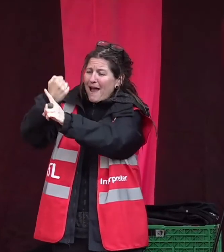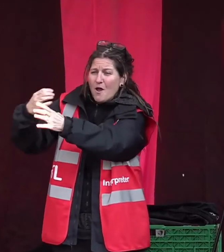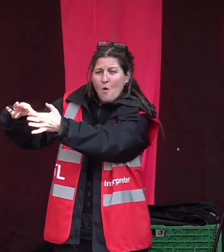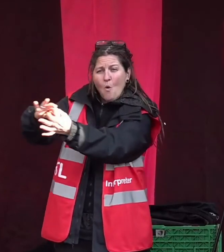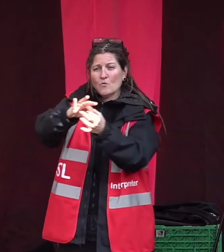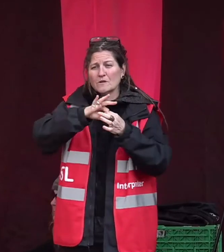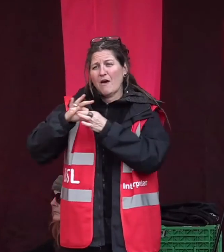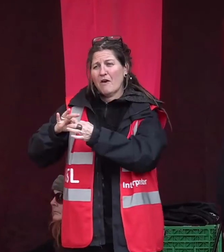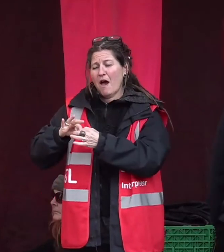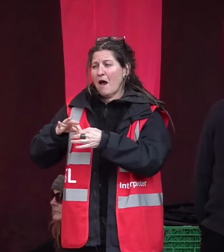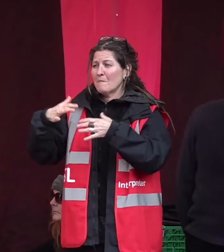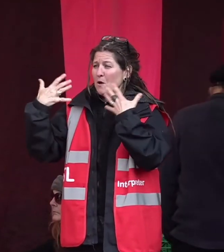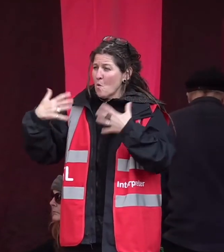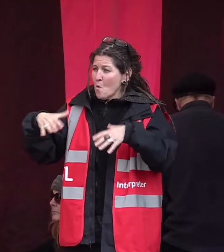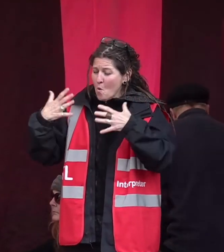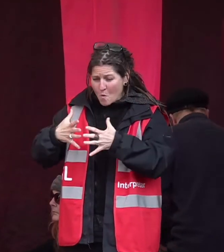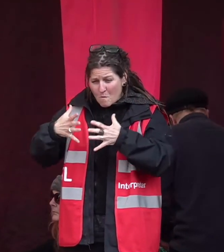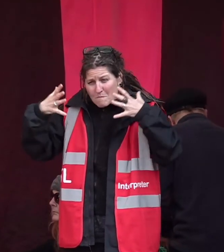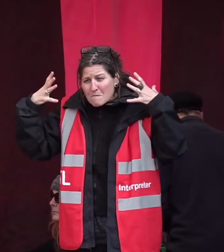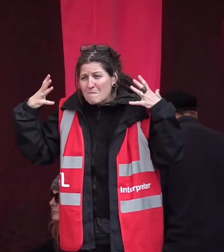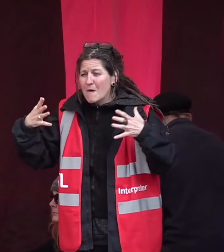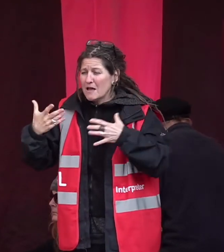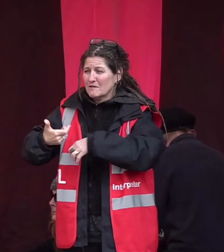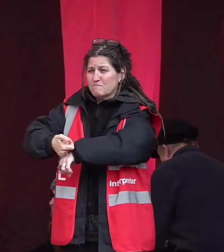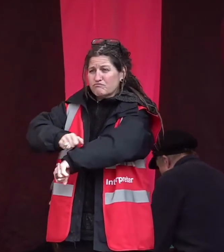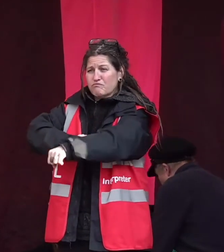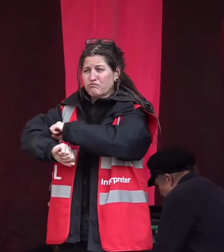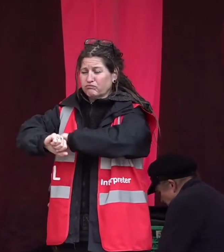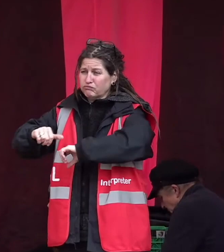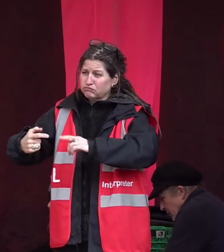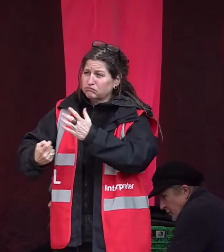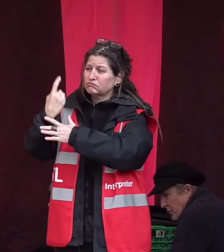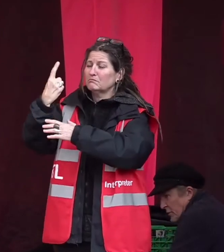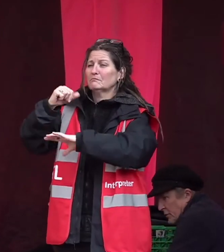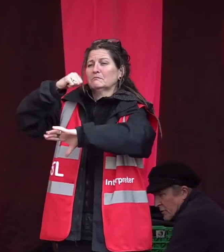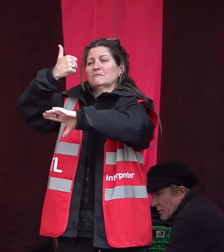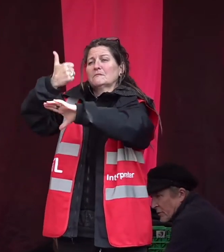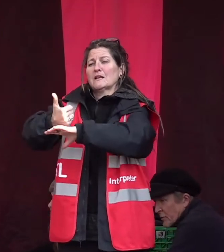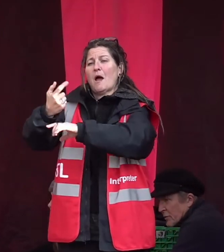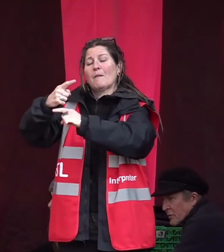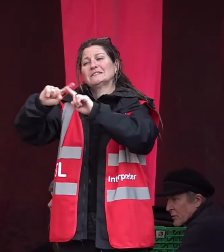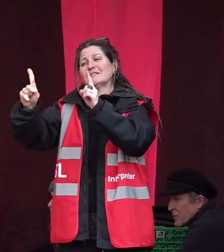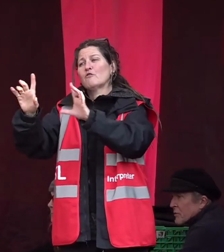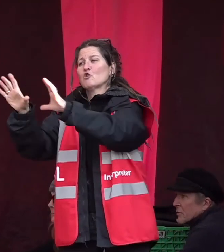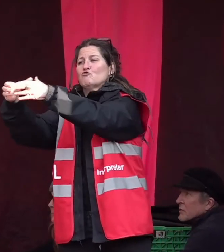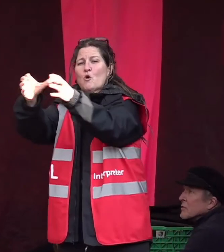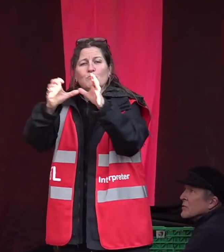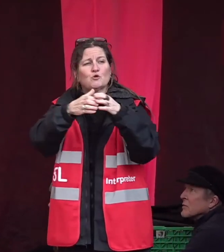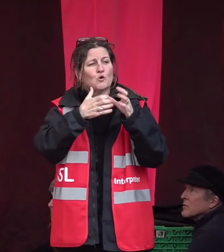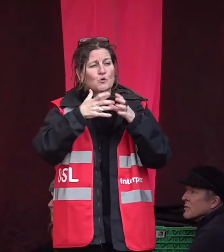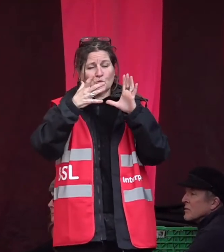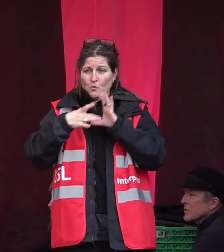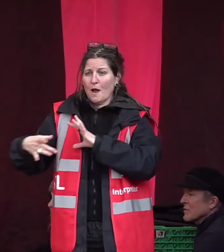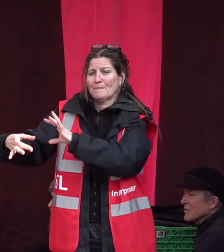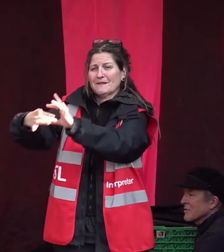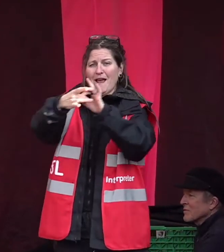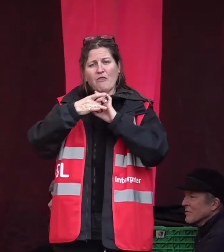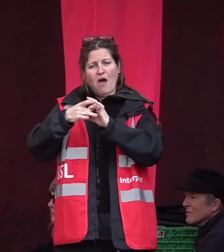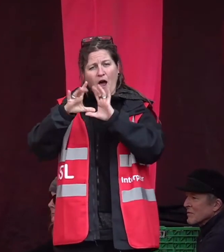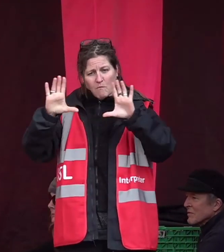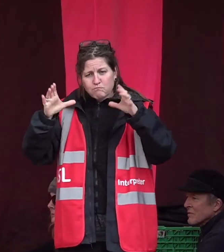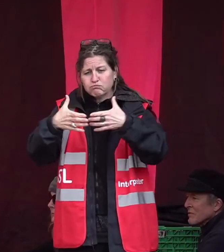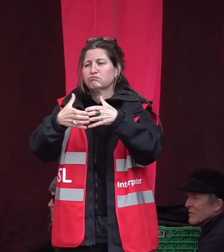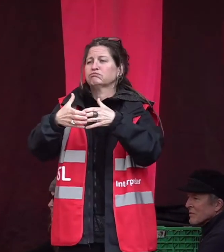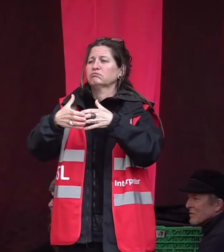huge, huge feat to bring all these groups together to agree to occupy the same space. Don't ever be divided. Unite to